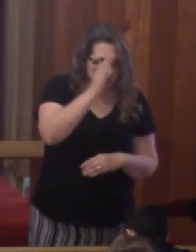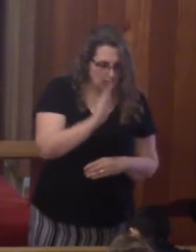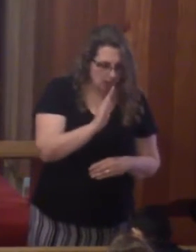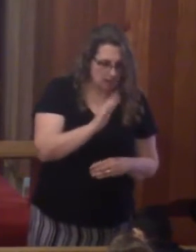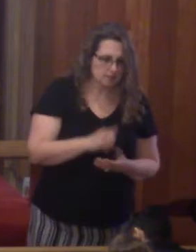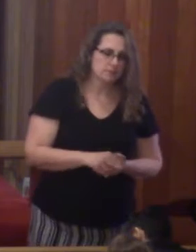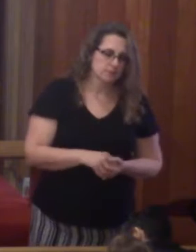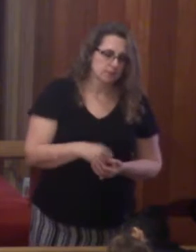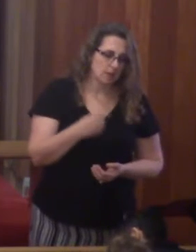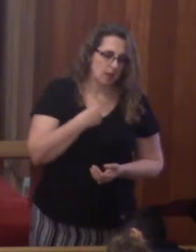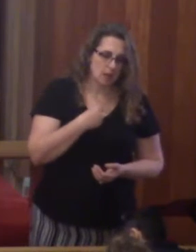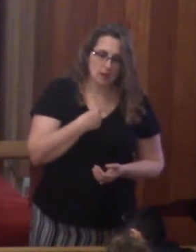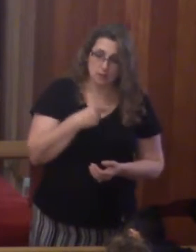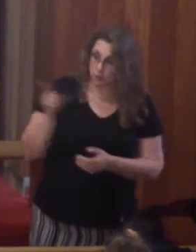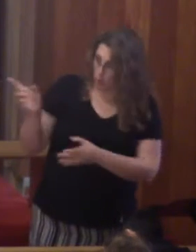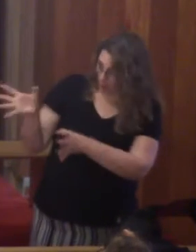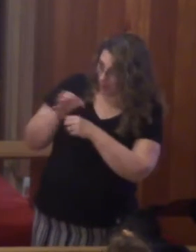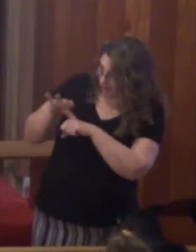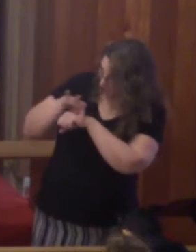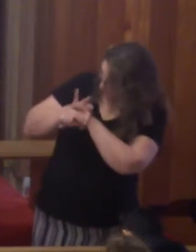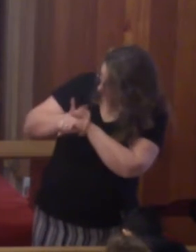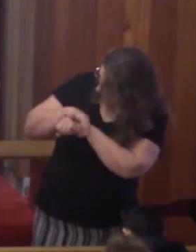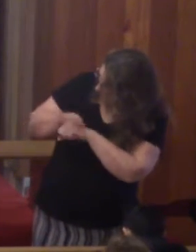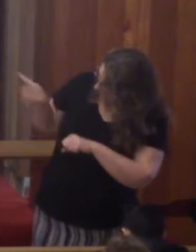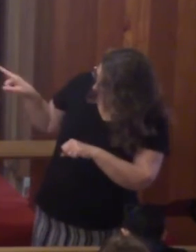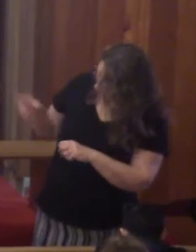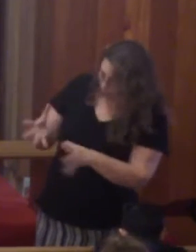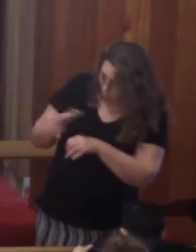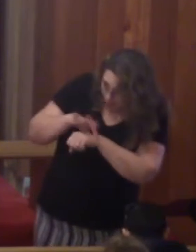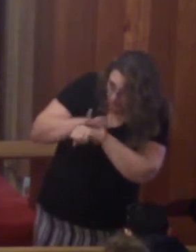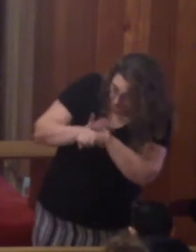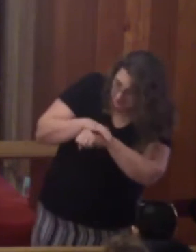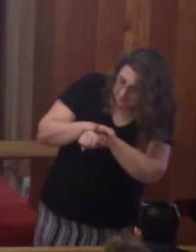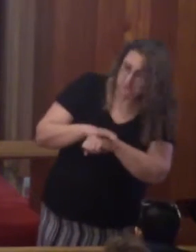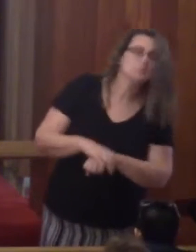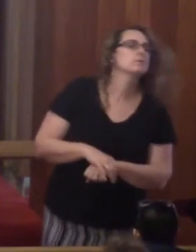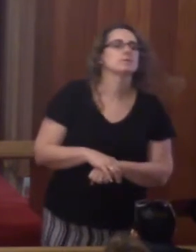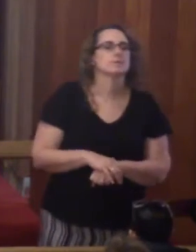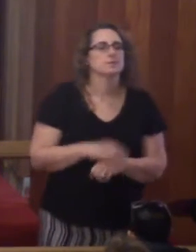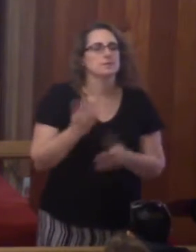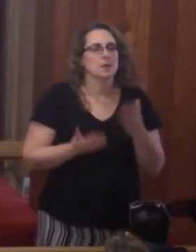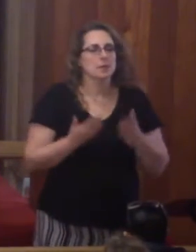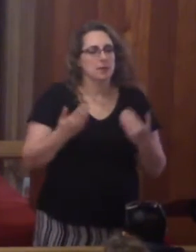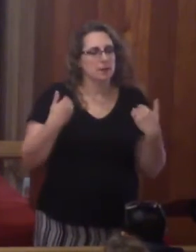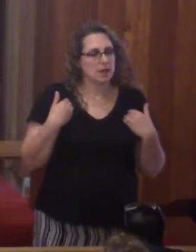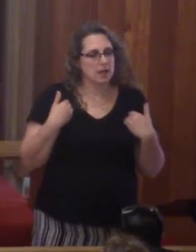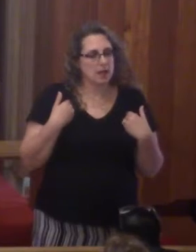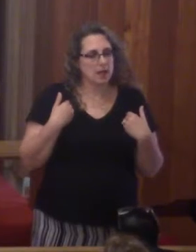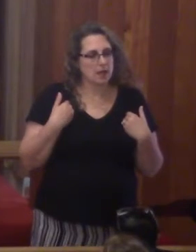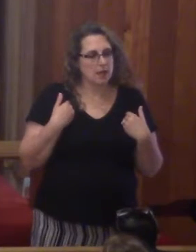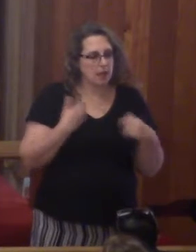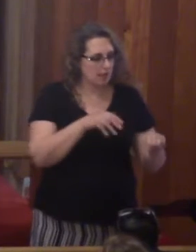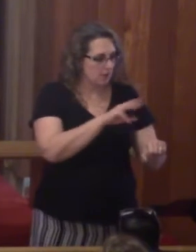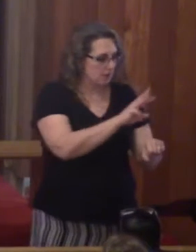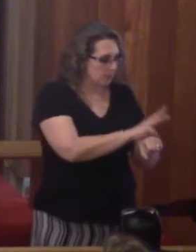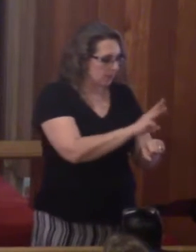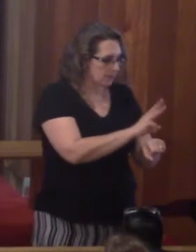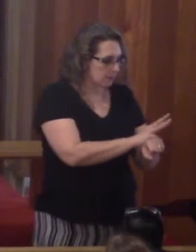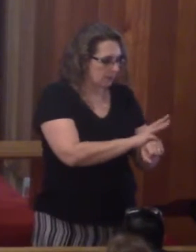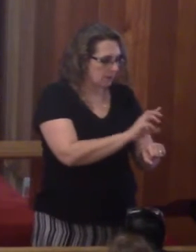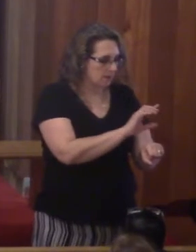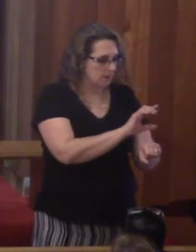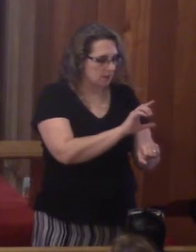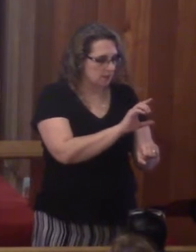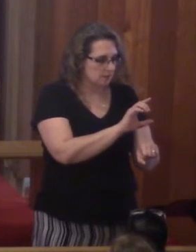week is, at least I will. You want to get a bracelet too, or no? I will get it for you too. Maybe have the "What would Jesus do" on one side, and it's like, you're